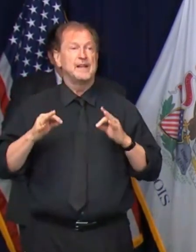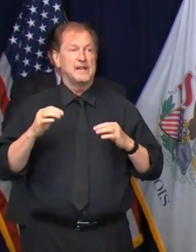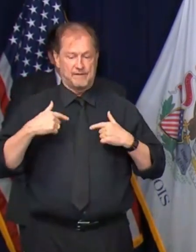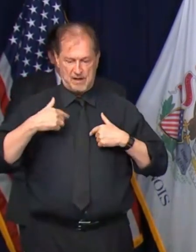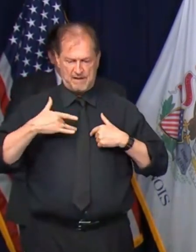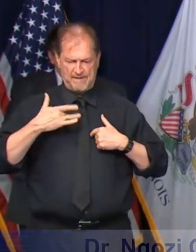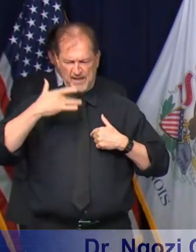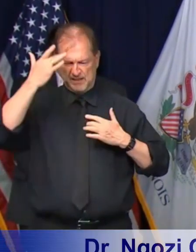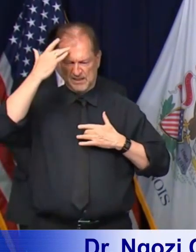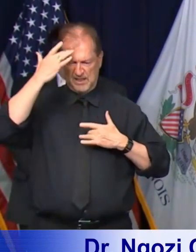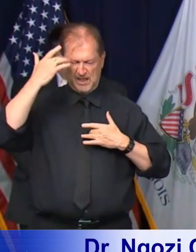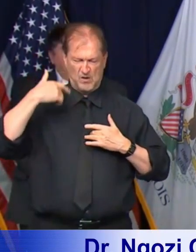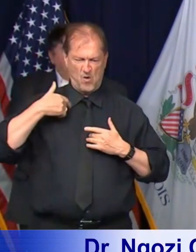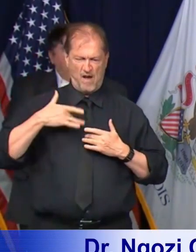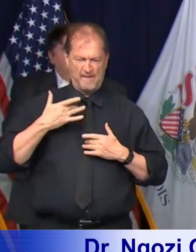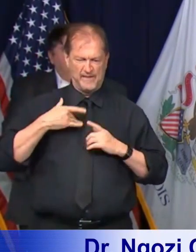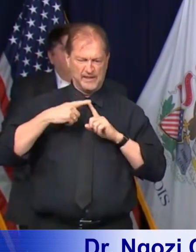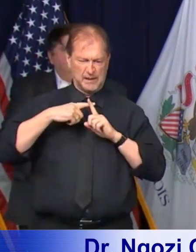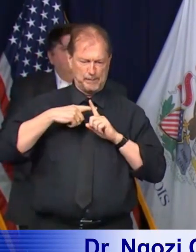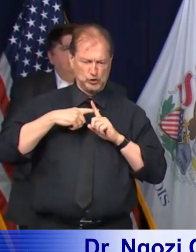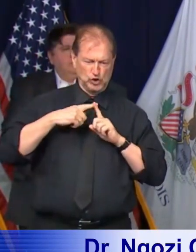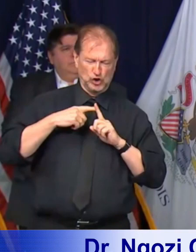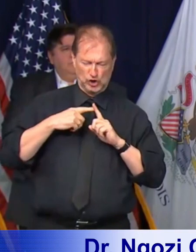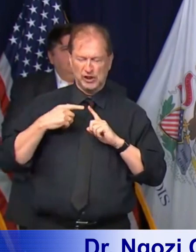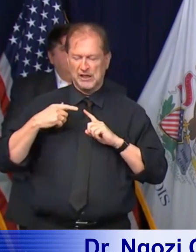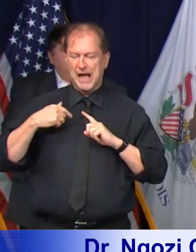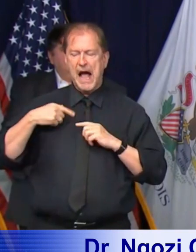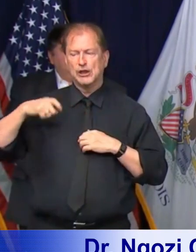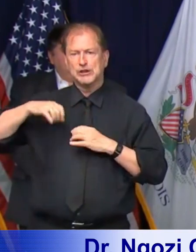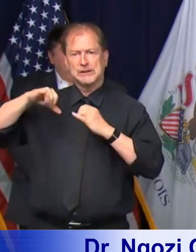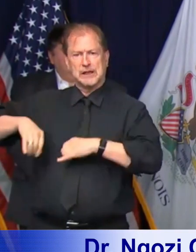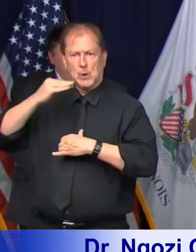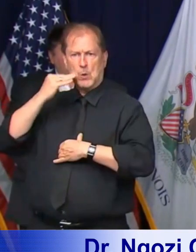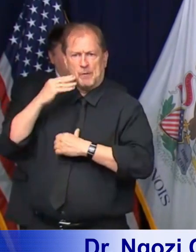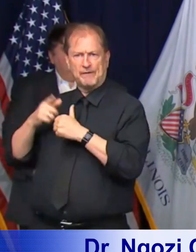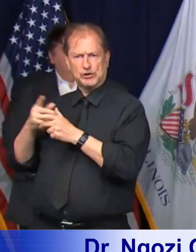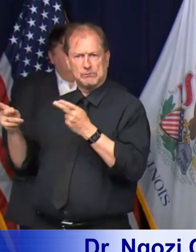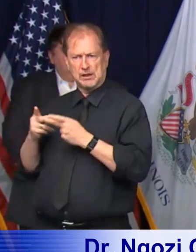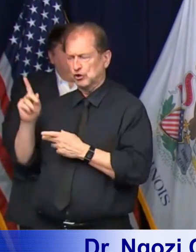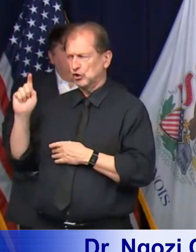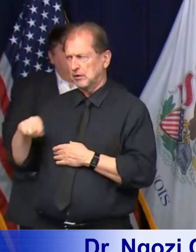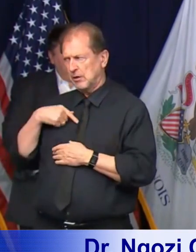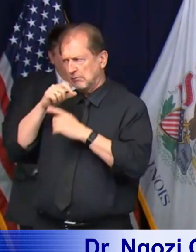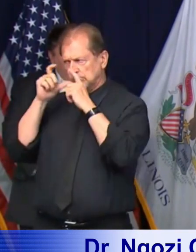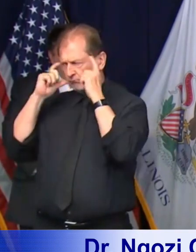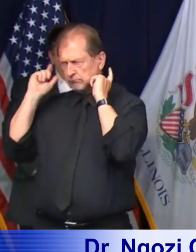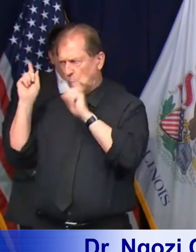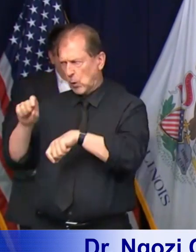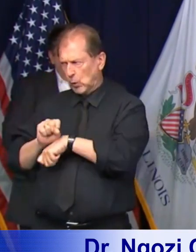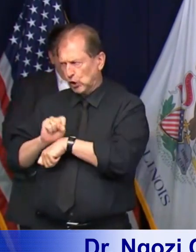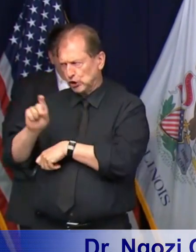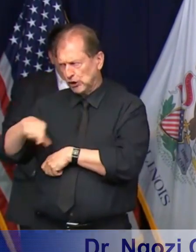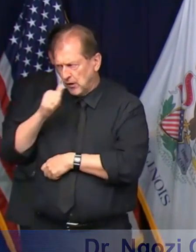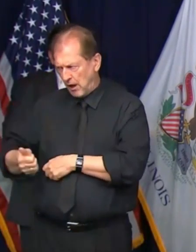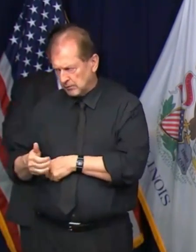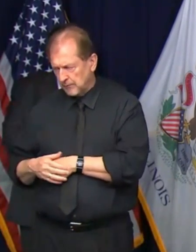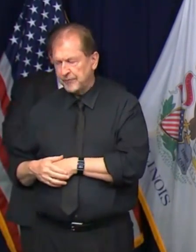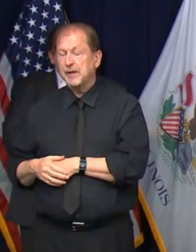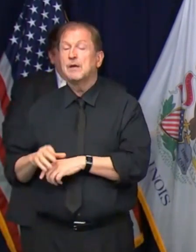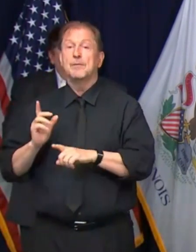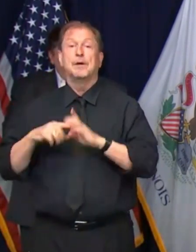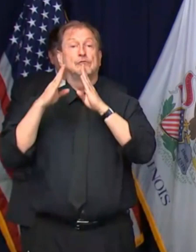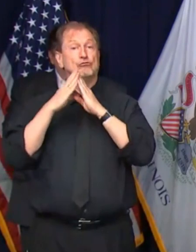are ill or you have signs that you are ill, you should be staying home in the first place and probably shouldn't be at any place of business. But then in general,